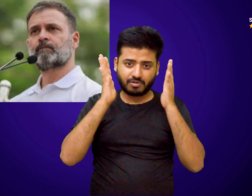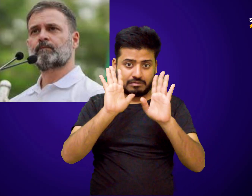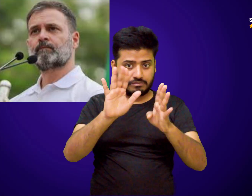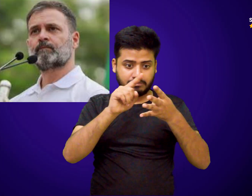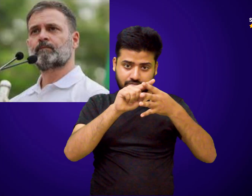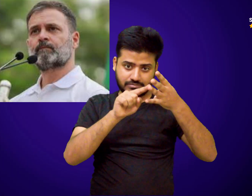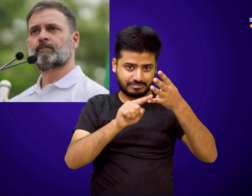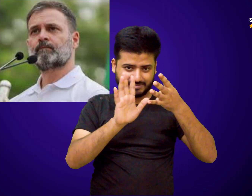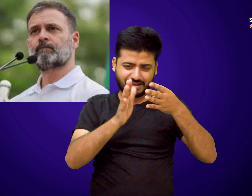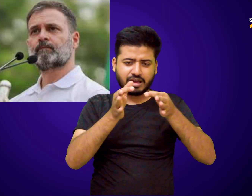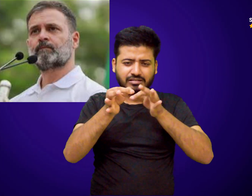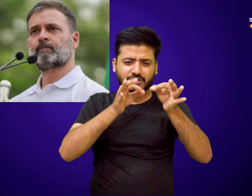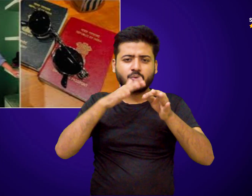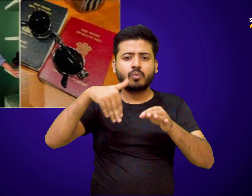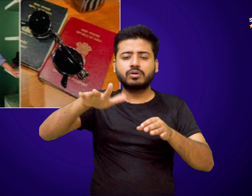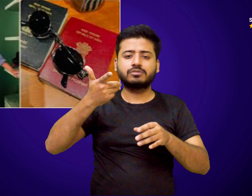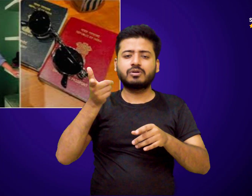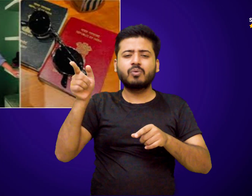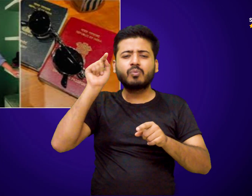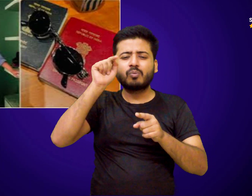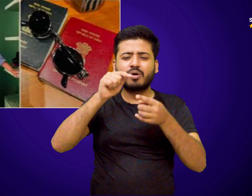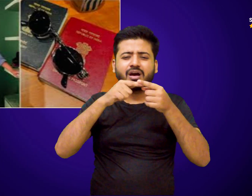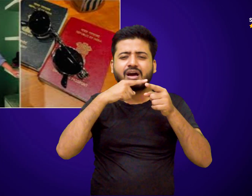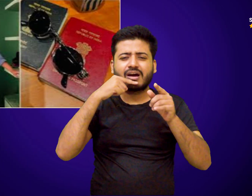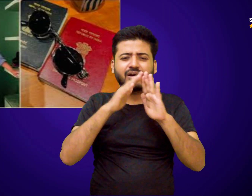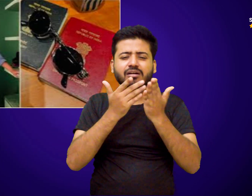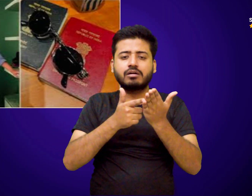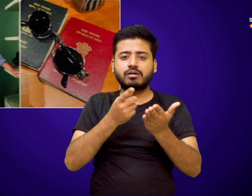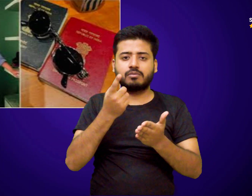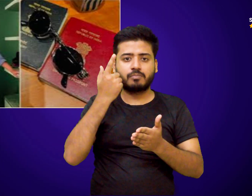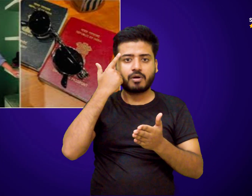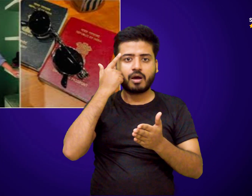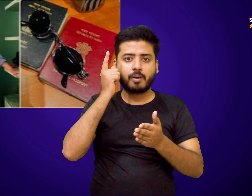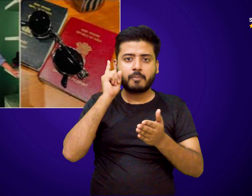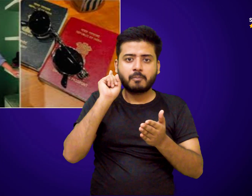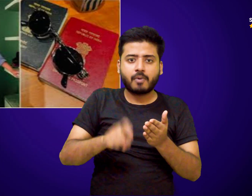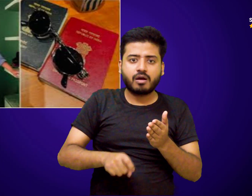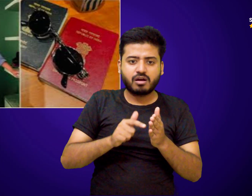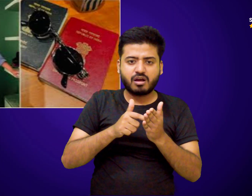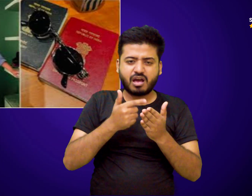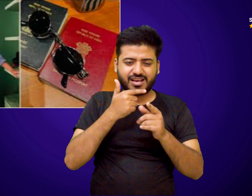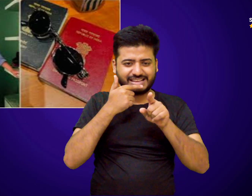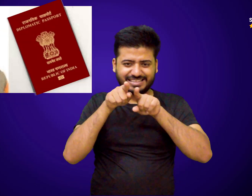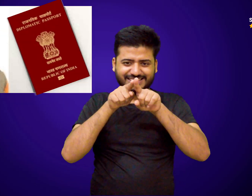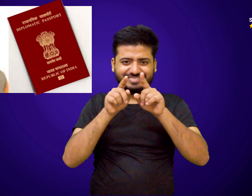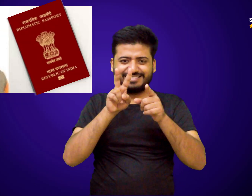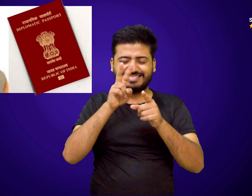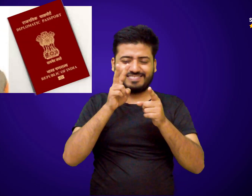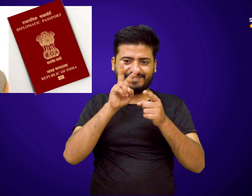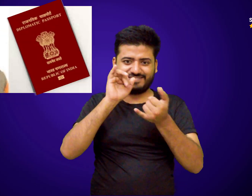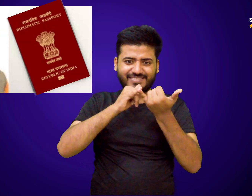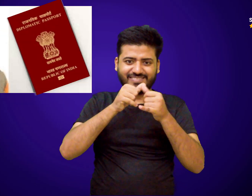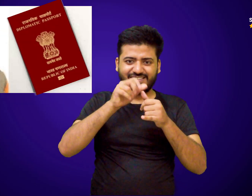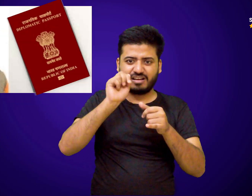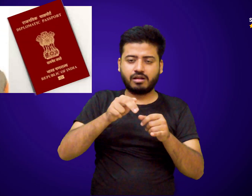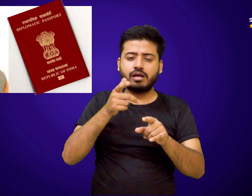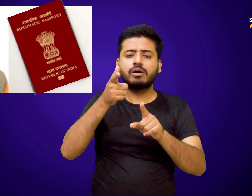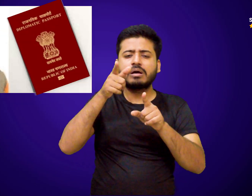which is a document that can be used as a form of address proof when applying for any type of Indian passport, including an official one. It is